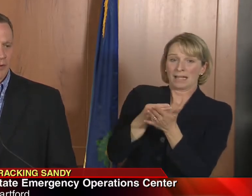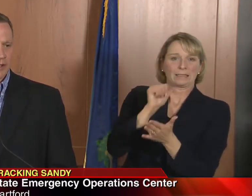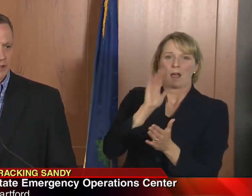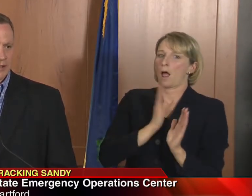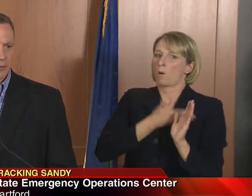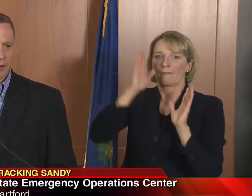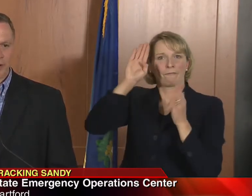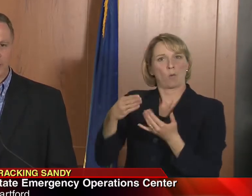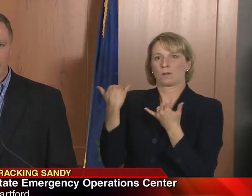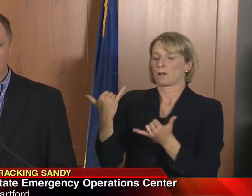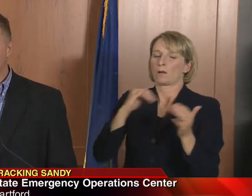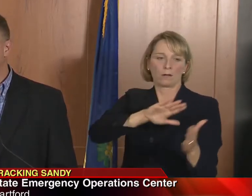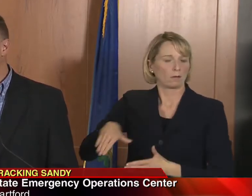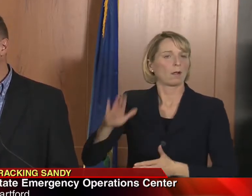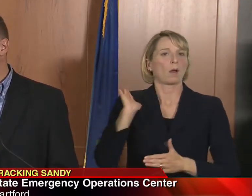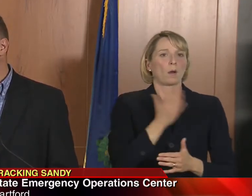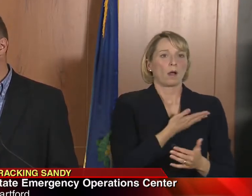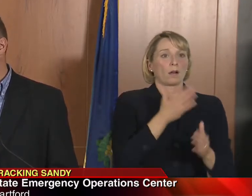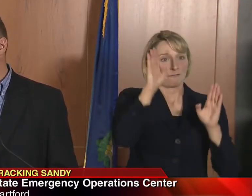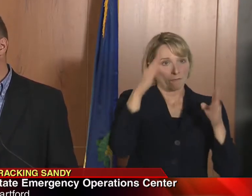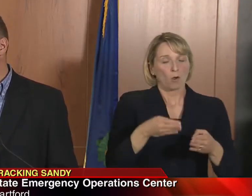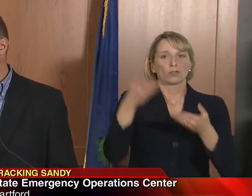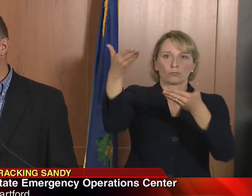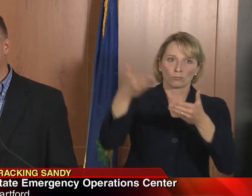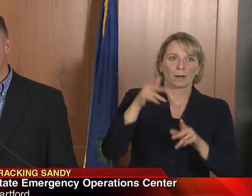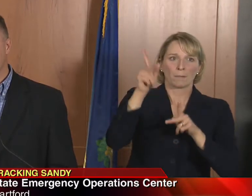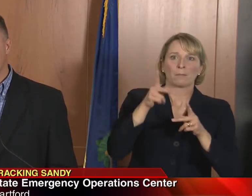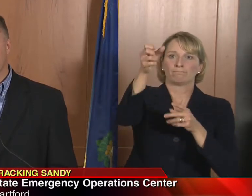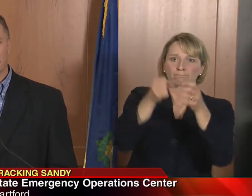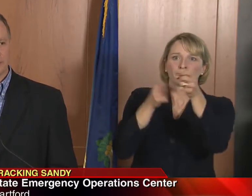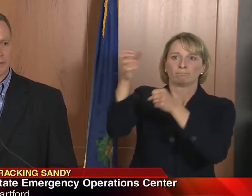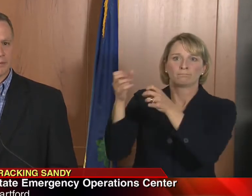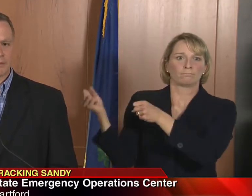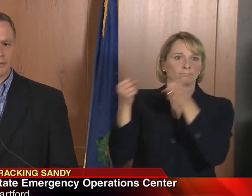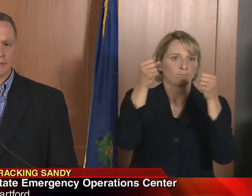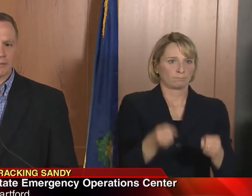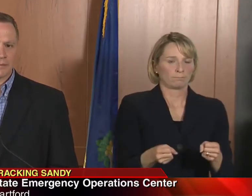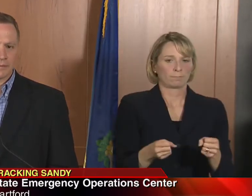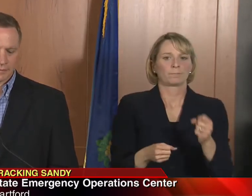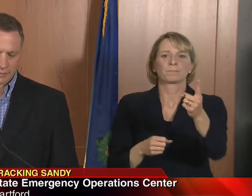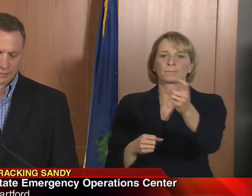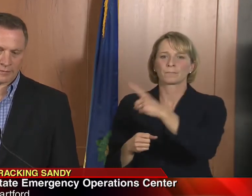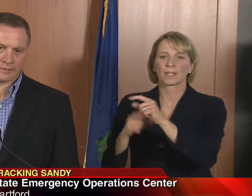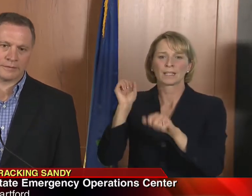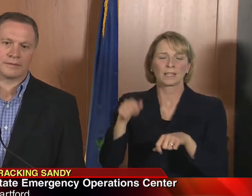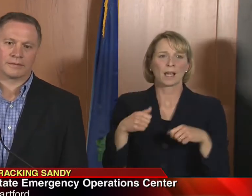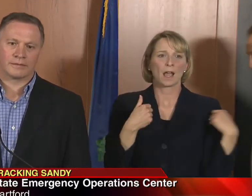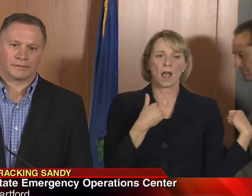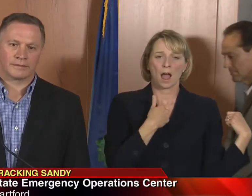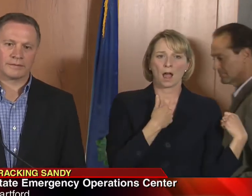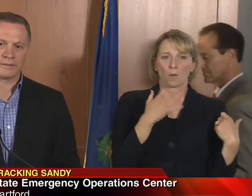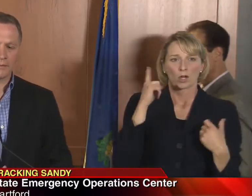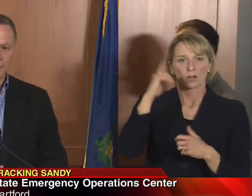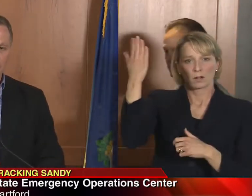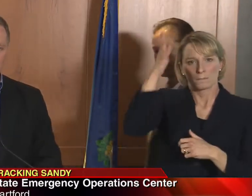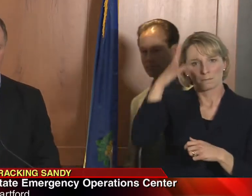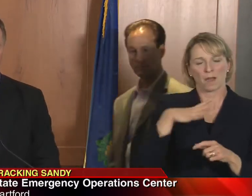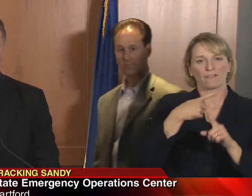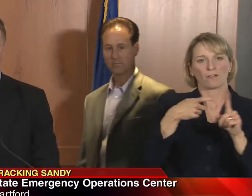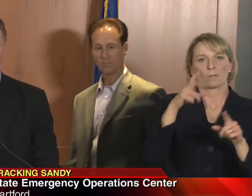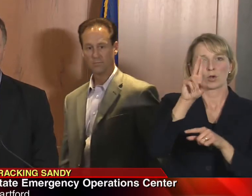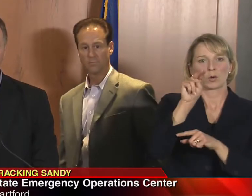principal focus is to bring in the necessary physical and personnel to deal with this situation. Could we hear from Mr. Preet from United Illuminating Company? Because I believe he